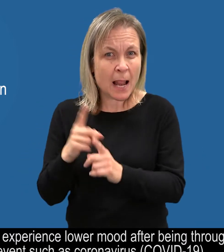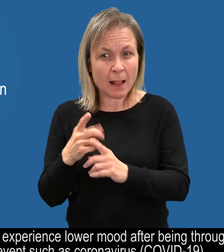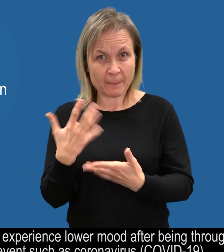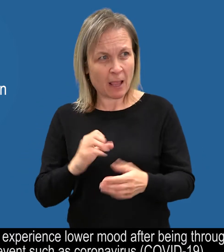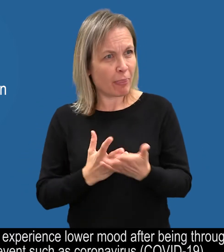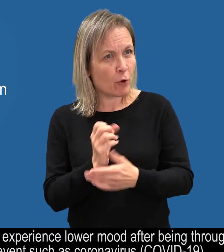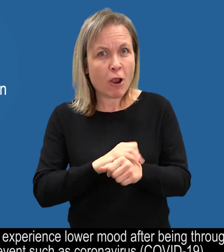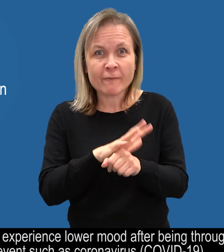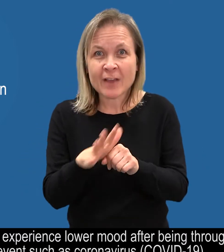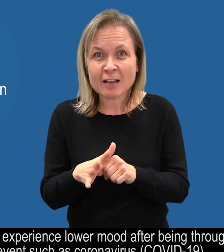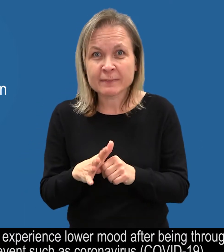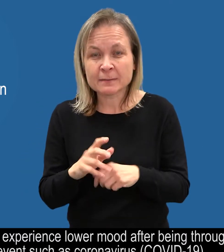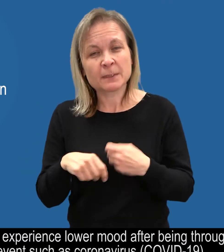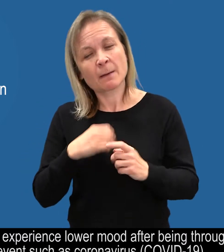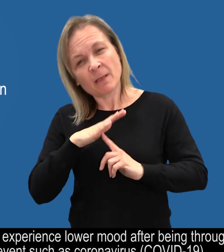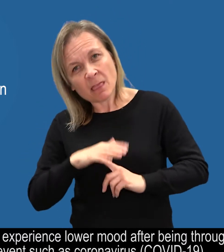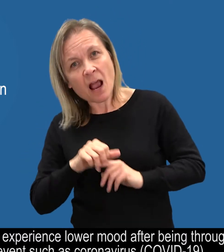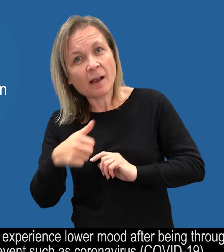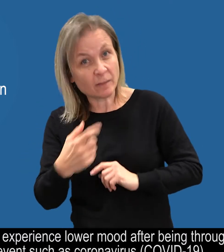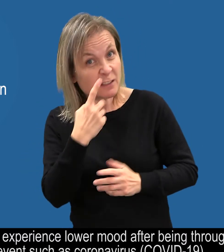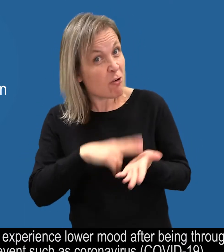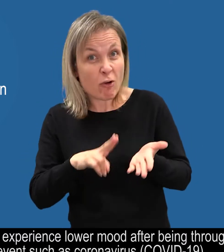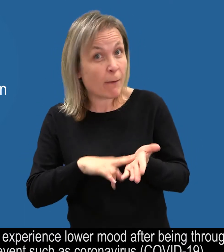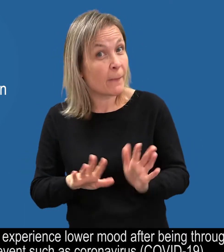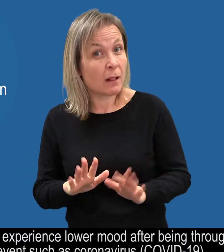such as coronavirus COVID-19.